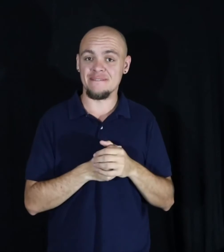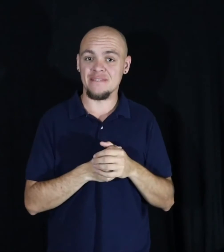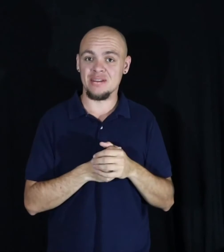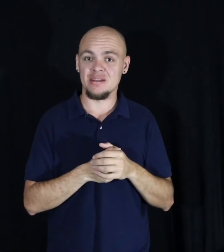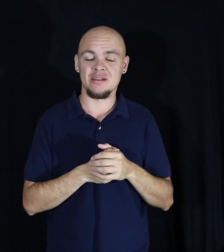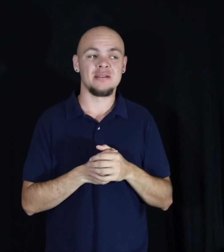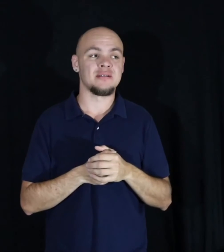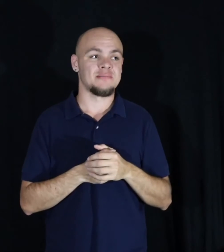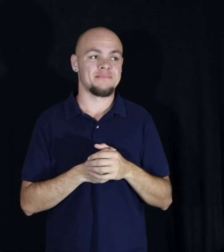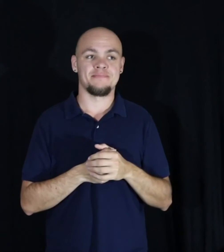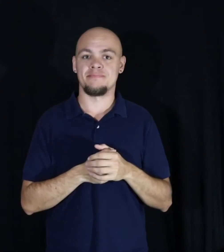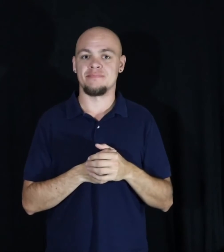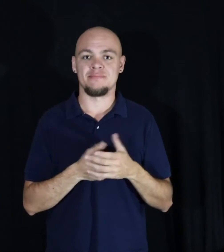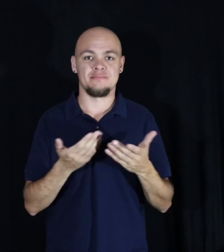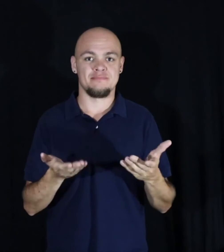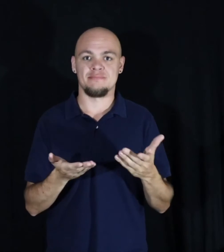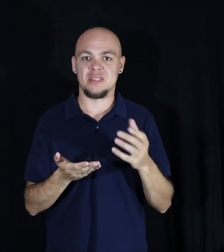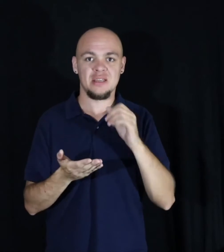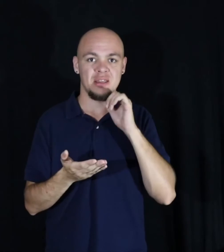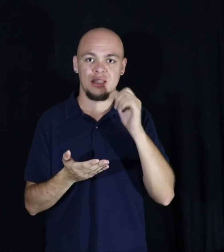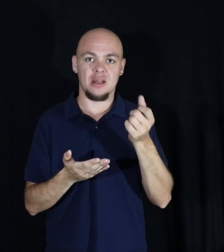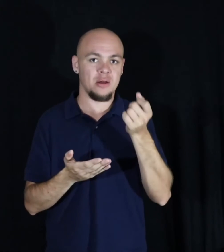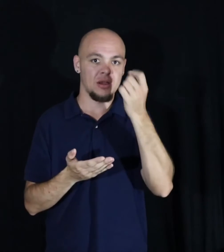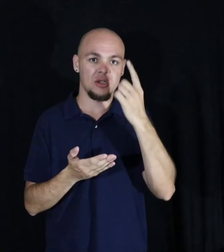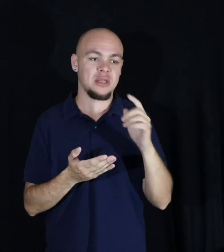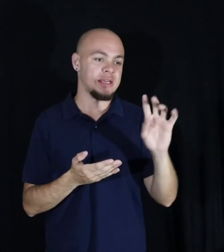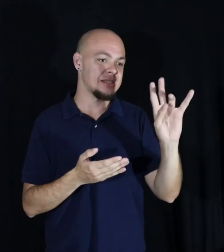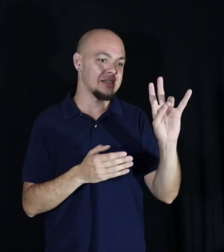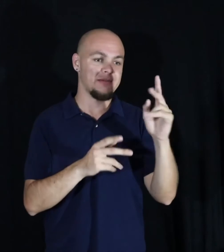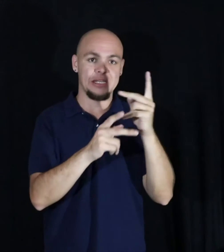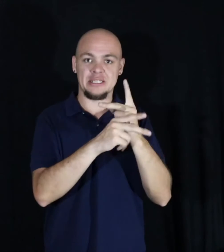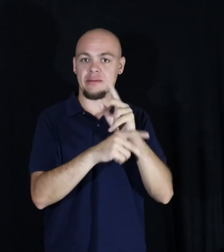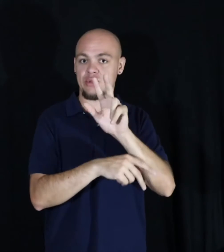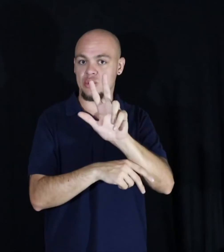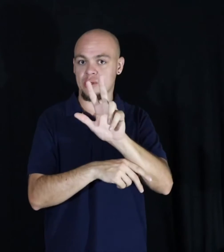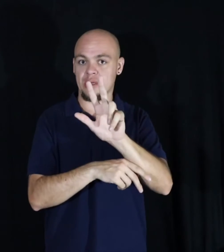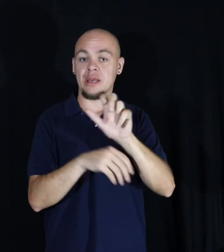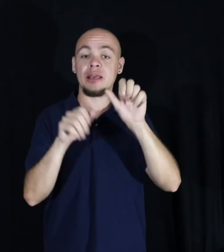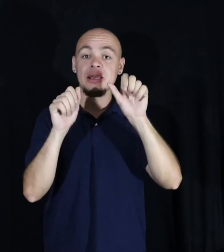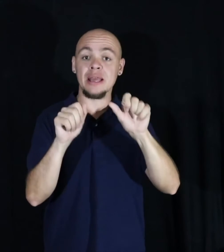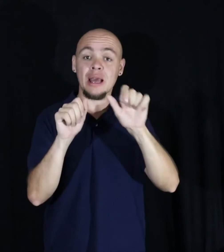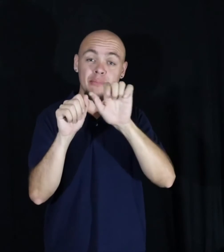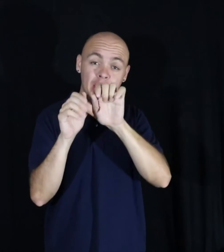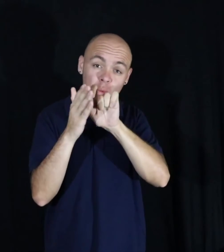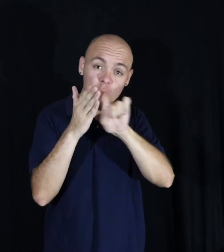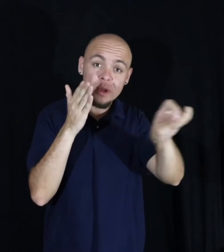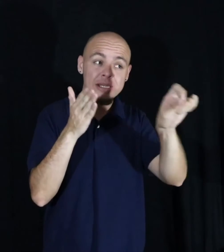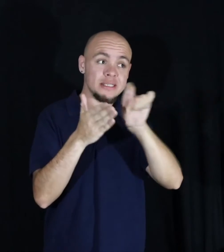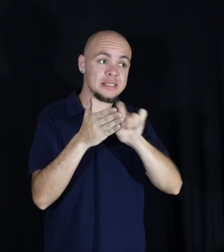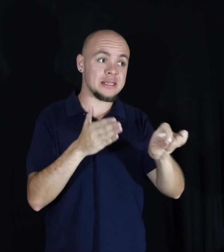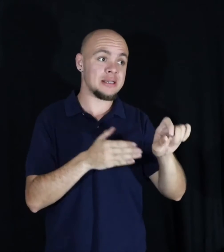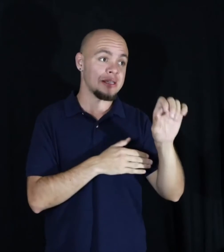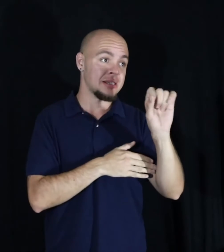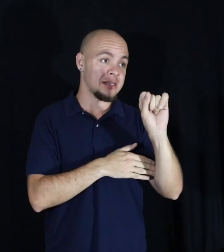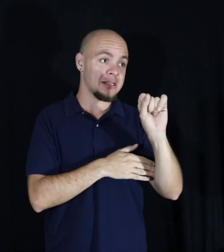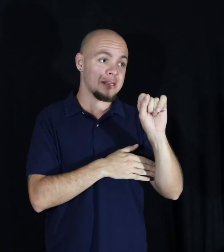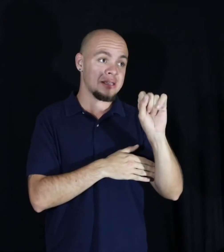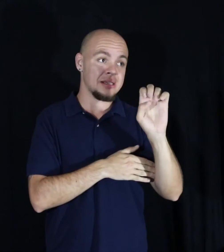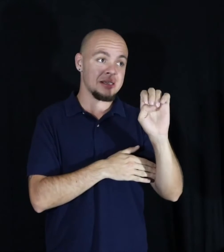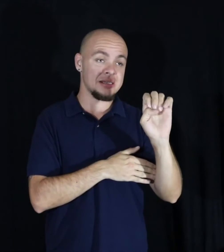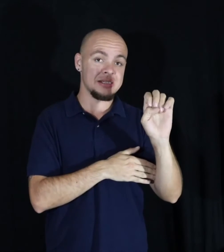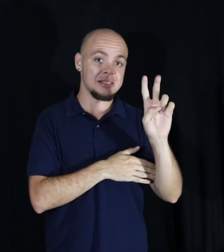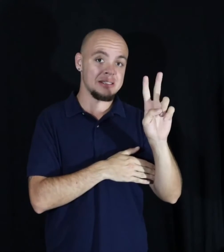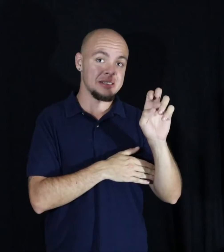surprised how many kids don't realize 7 times 3 can be spelled out as 7 times